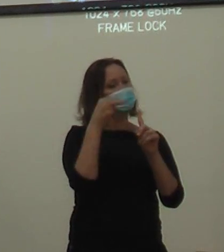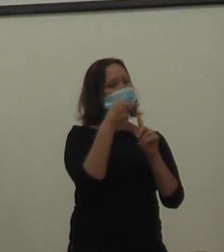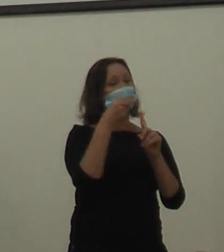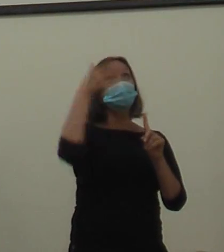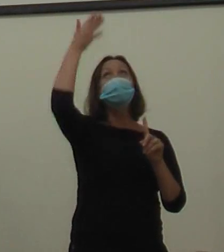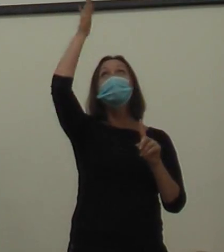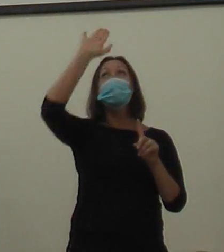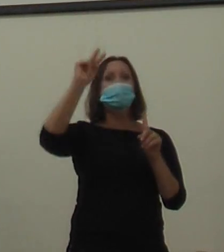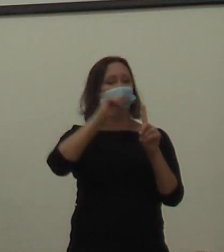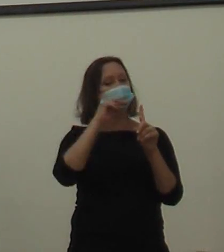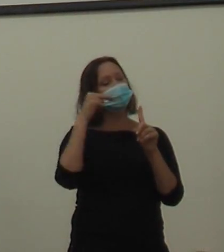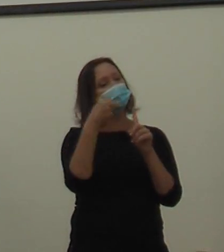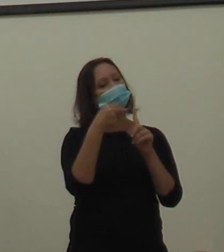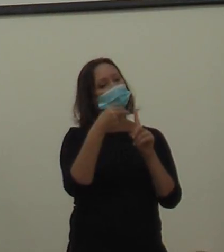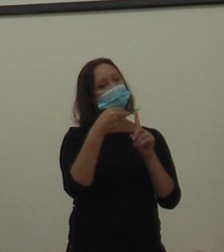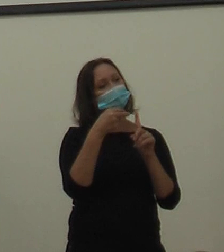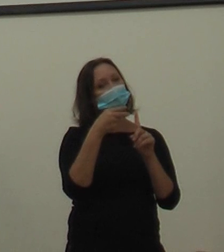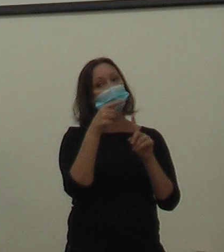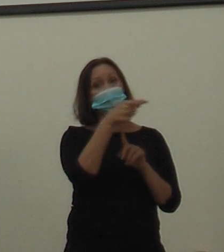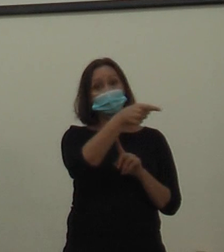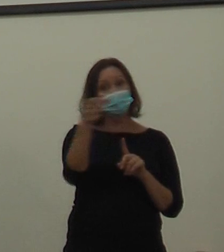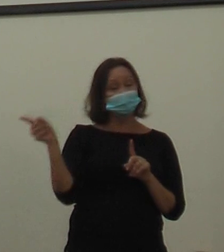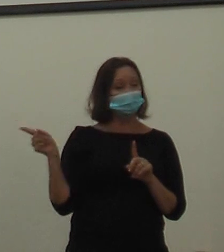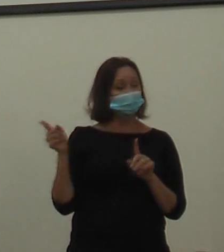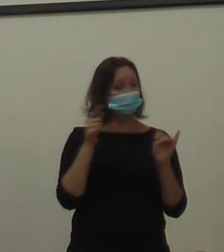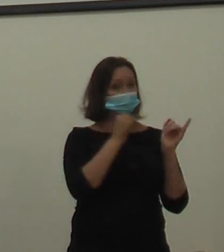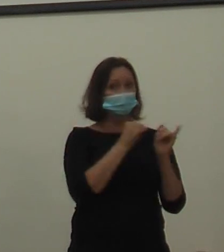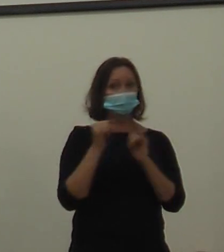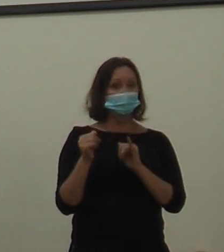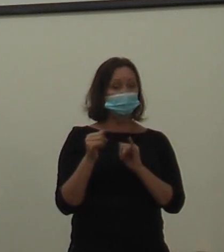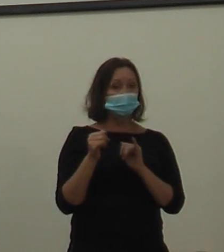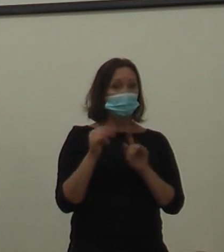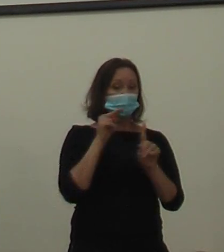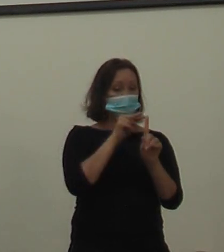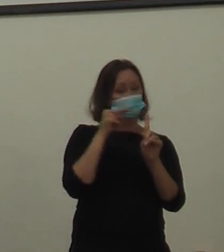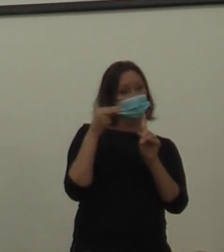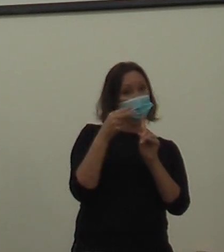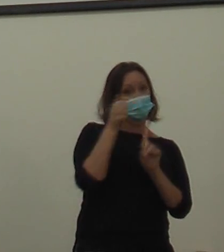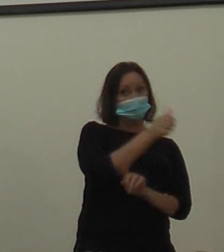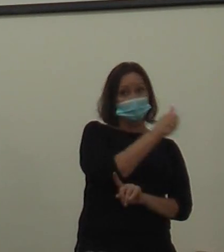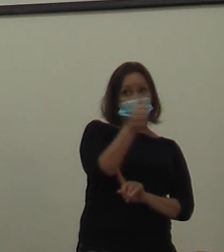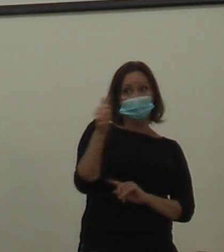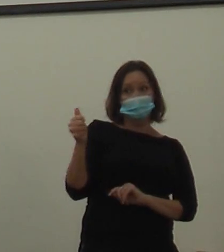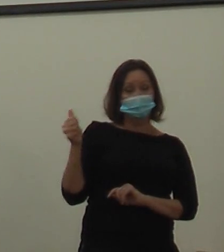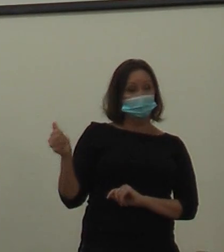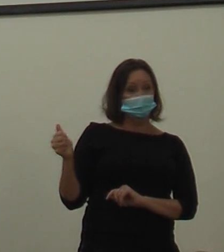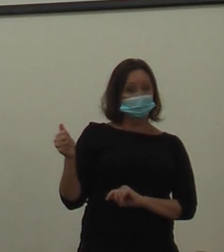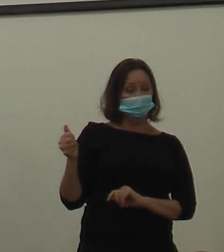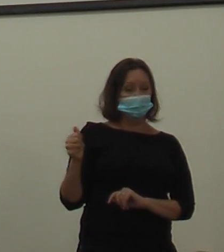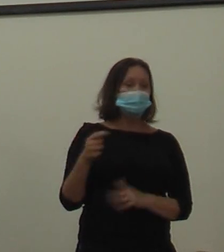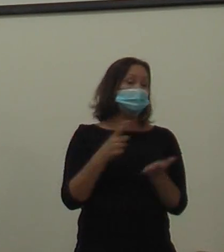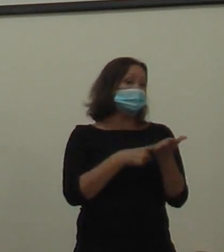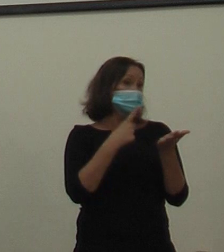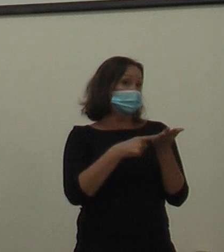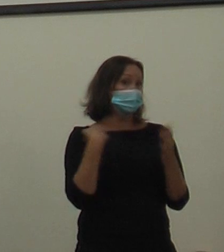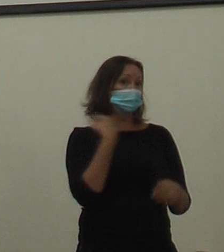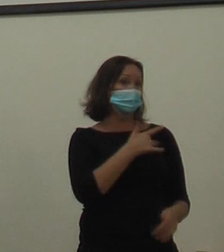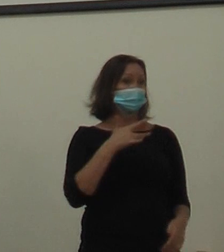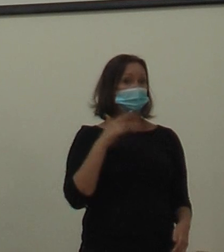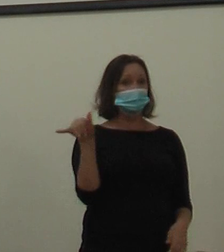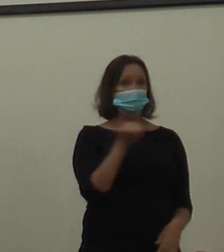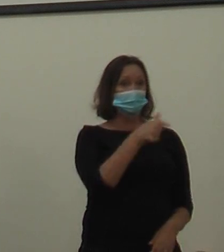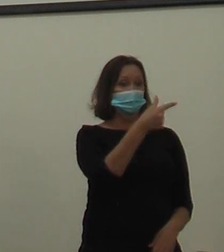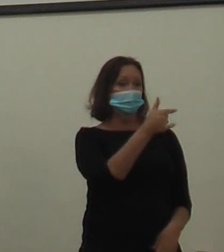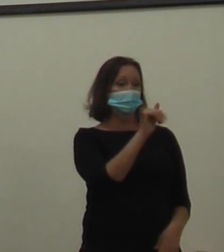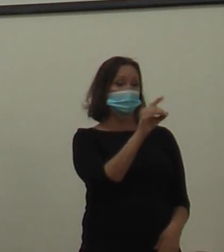yourself? Many times we view ourselves just like Gideon did. I'm not the one. I'm not able. I'm not the one that can do these things.